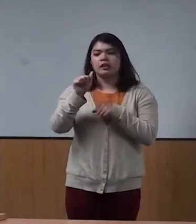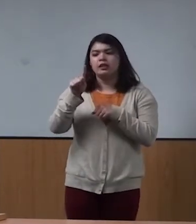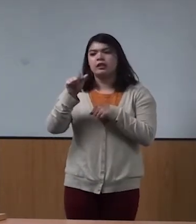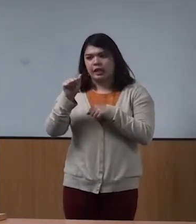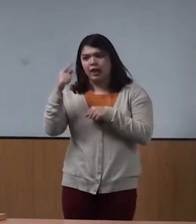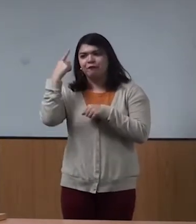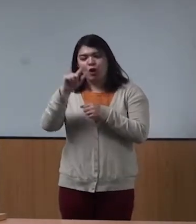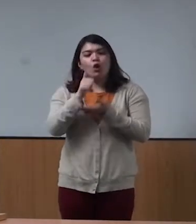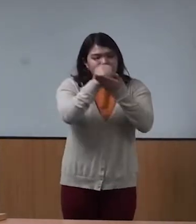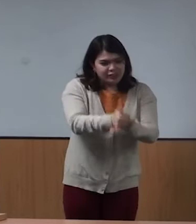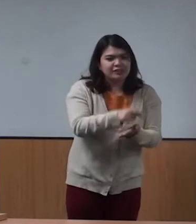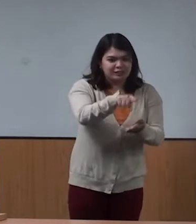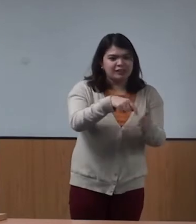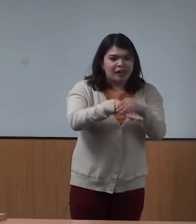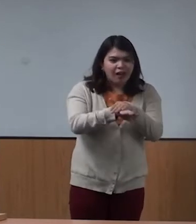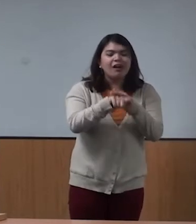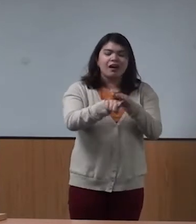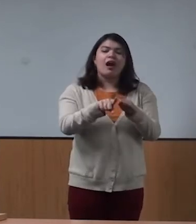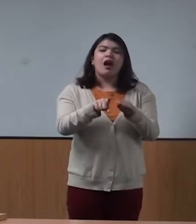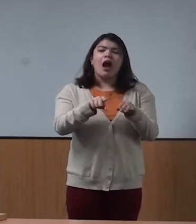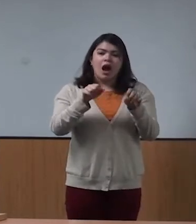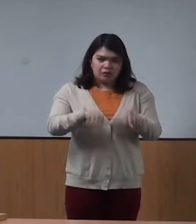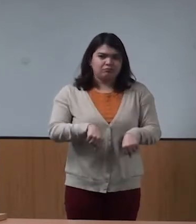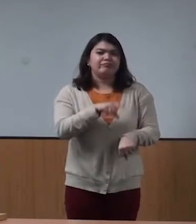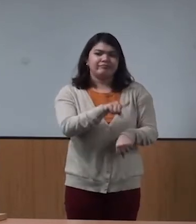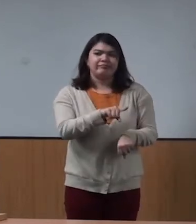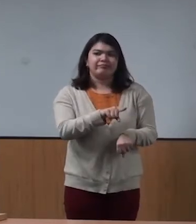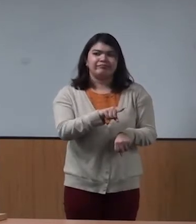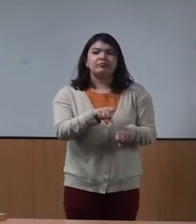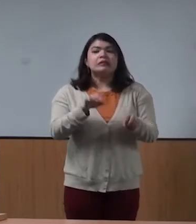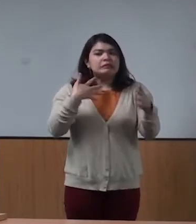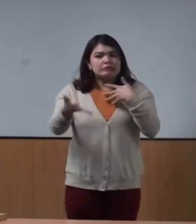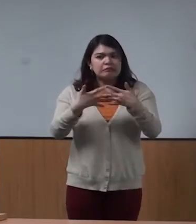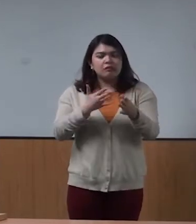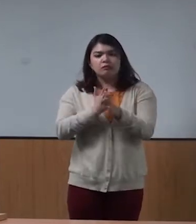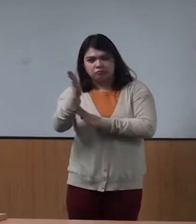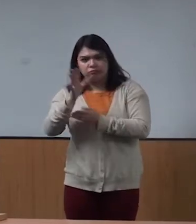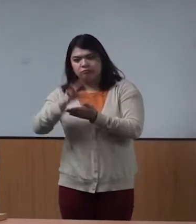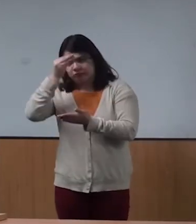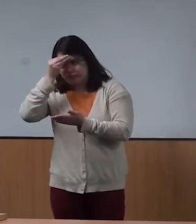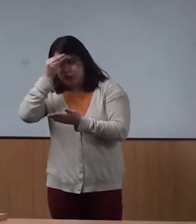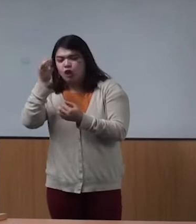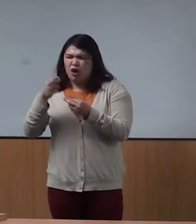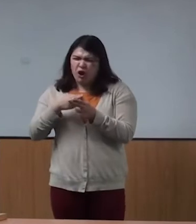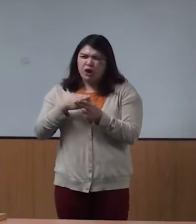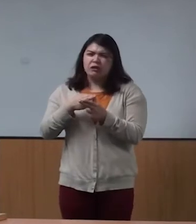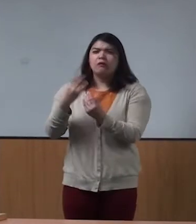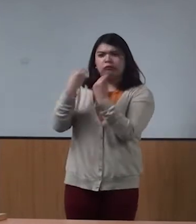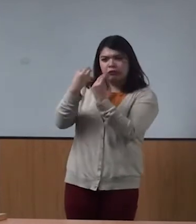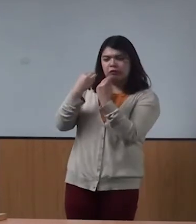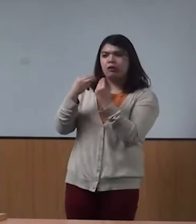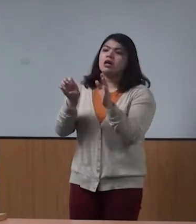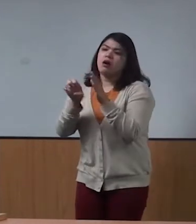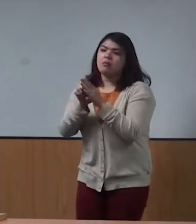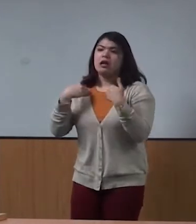or information that will enable the students to direct his or her own learning. So for example,